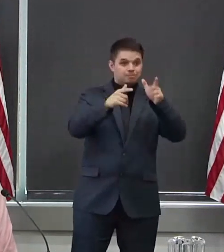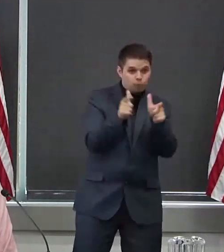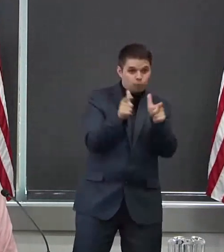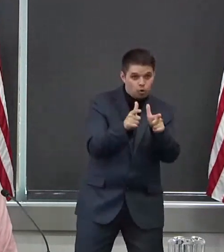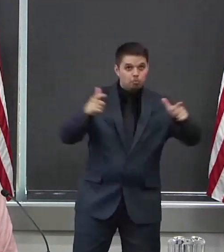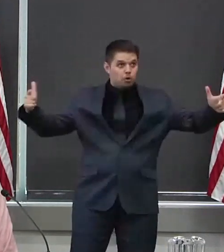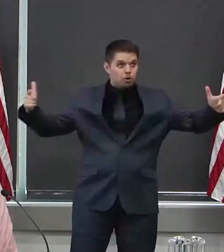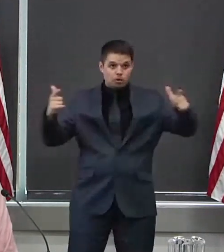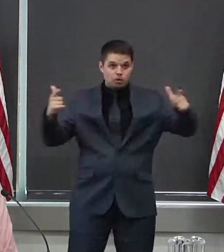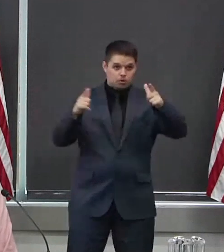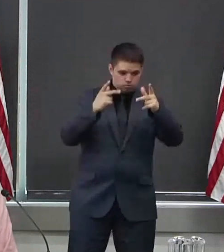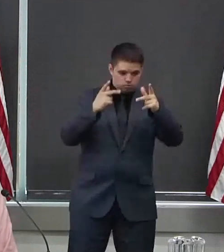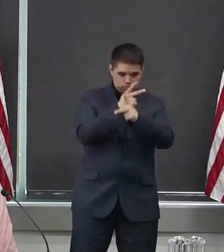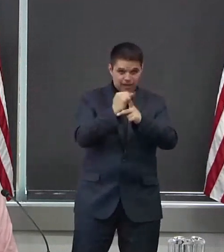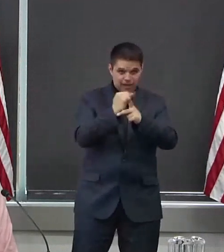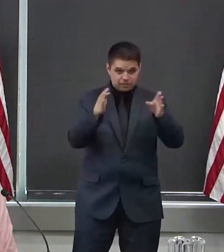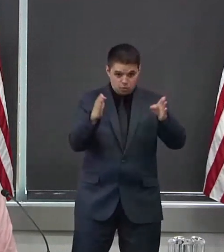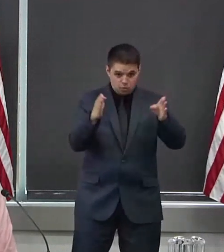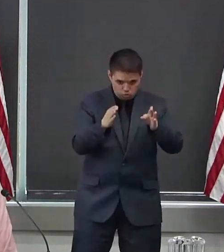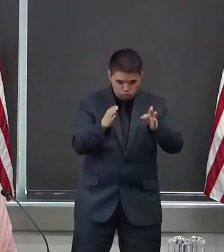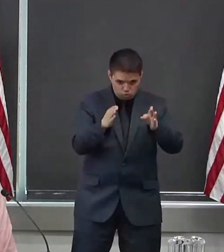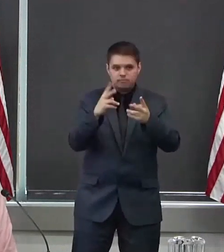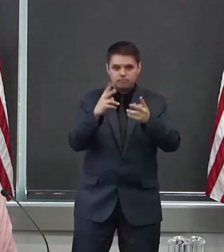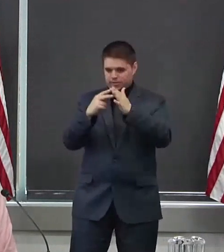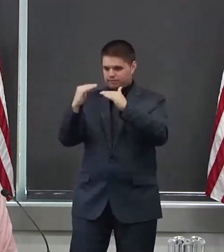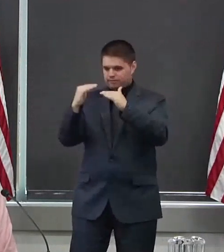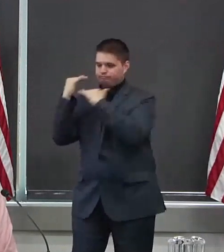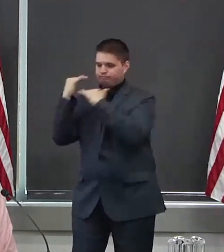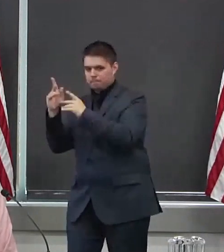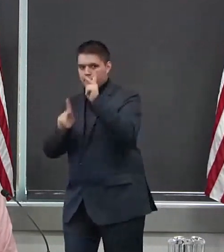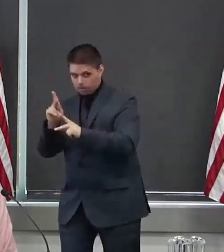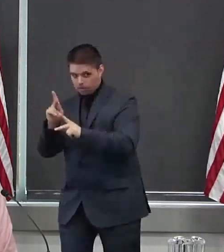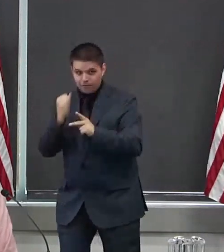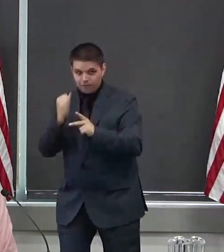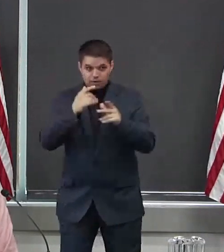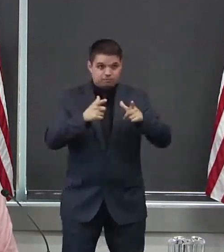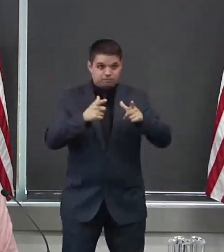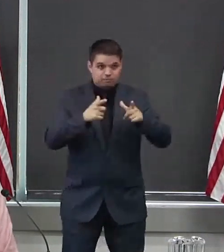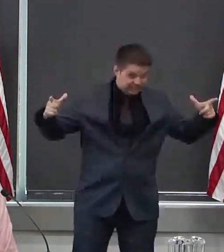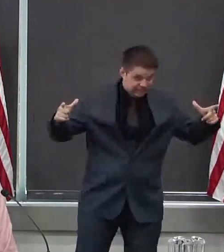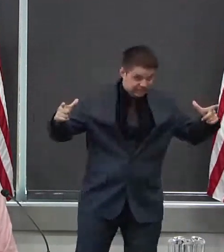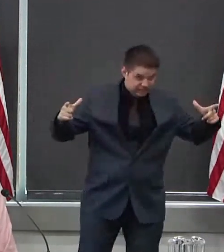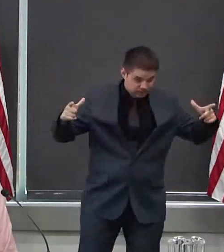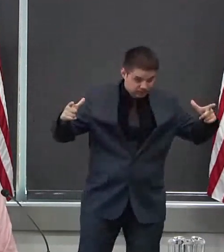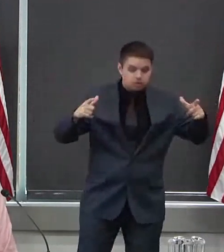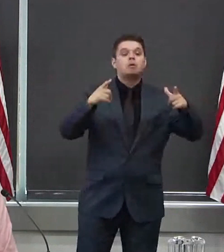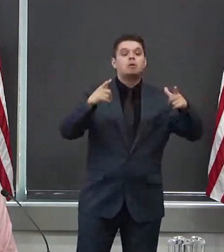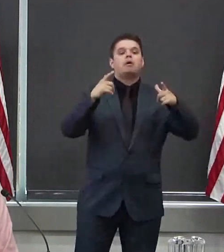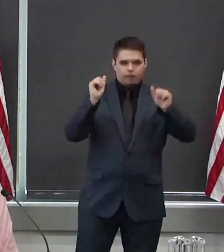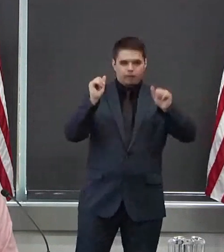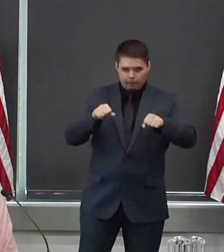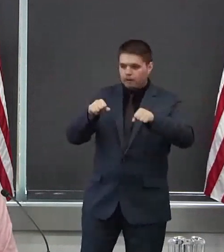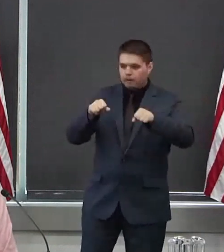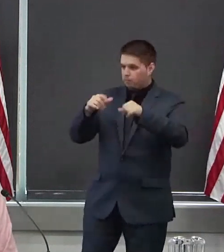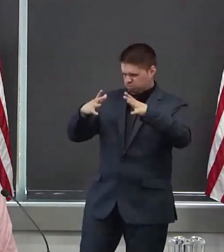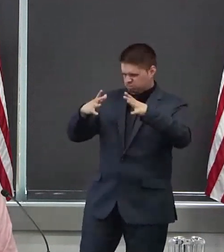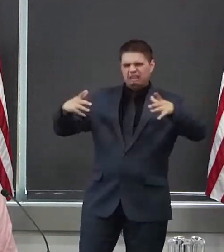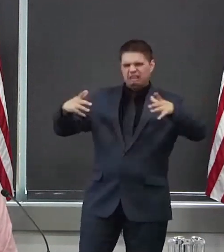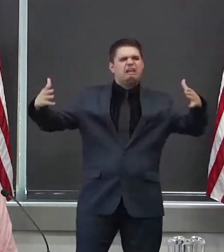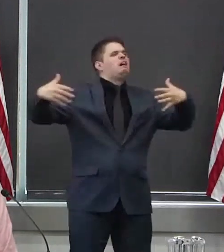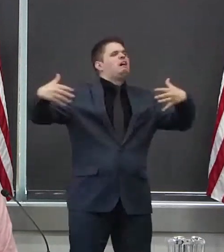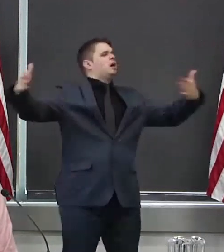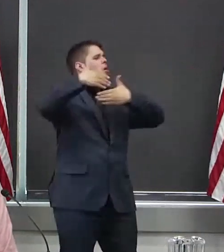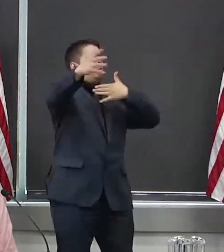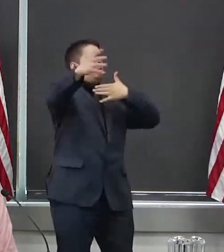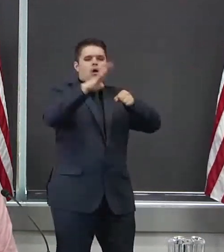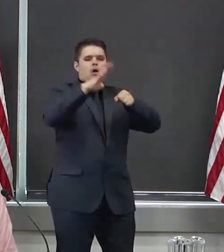square feet of space, and they can put up to 250 individuals in that space. whichever is lower. We want to ensure that